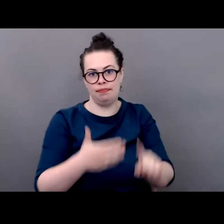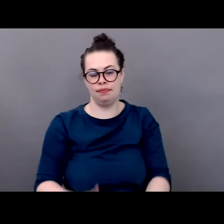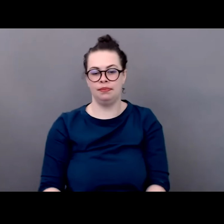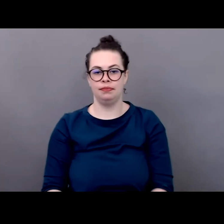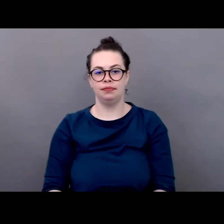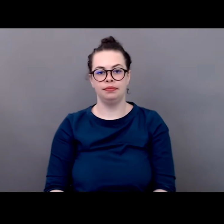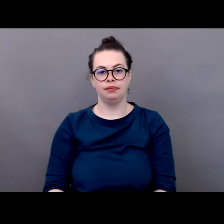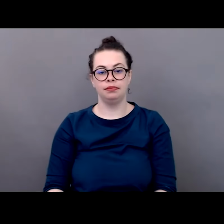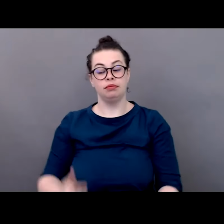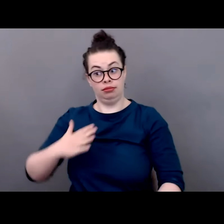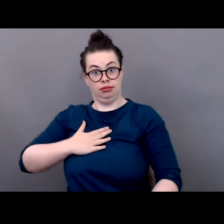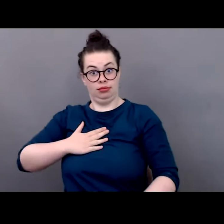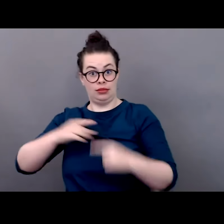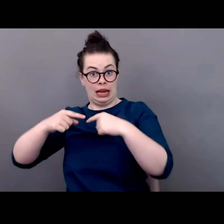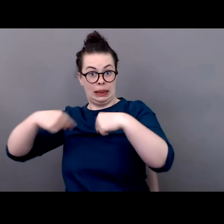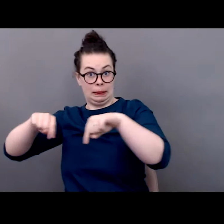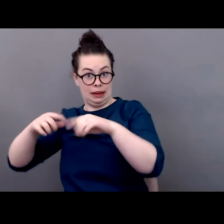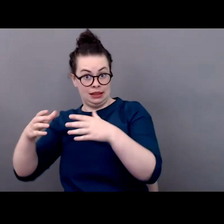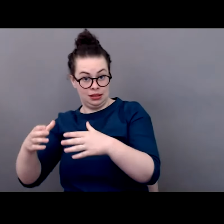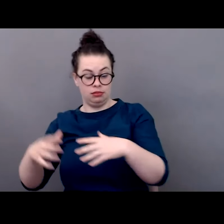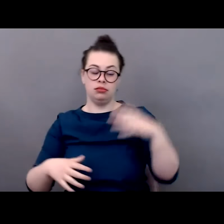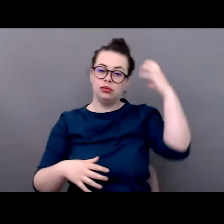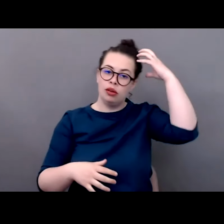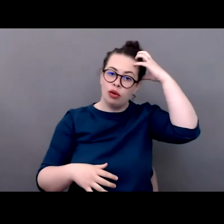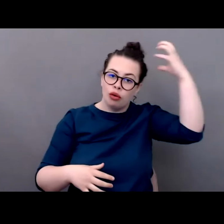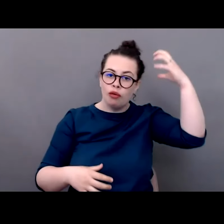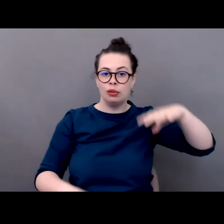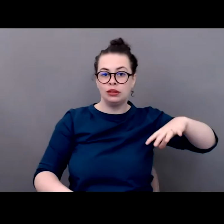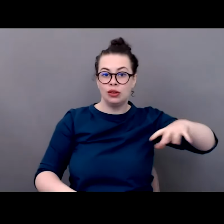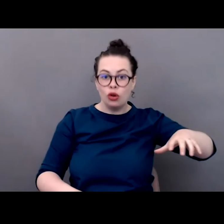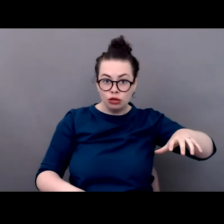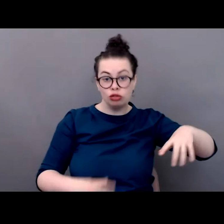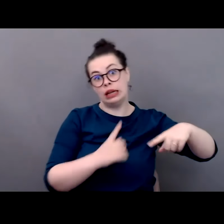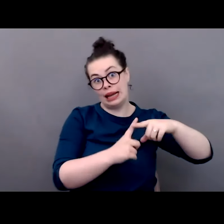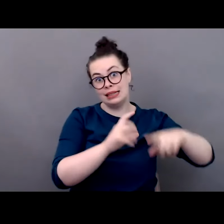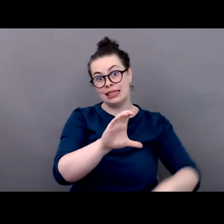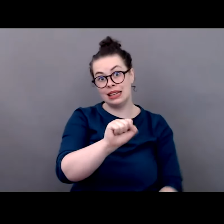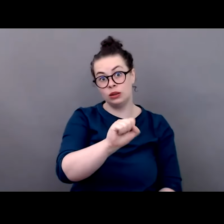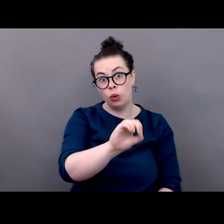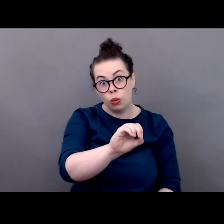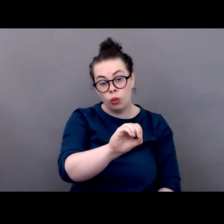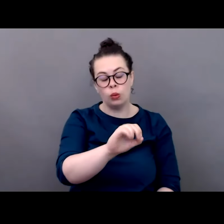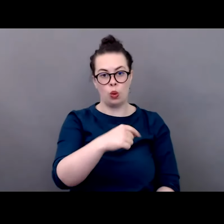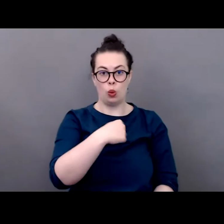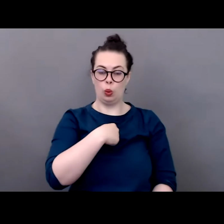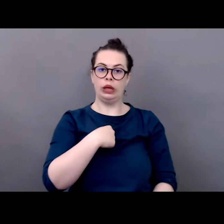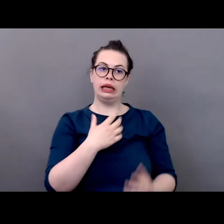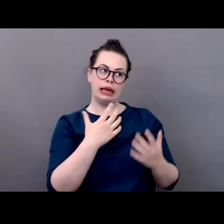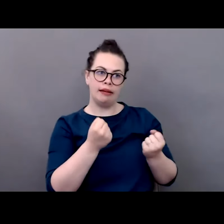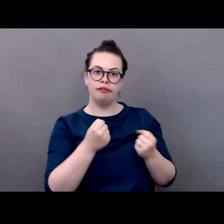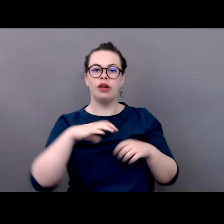between the committee and the state party, including the civil society, is a country rapporteurship or